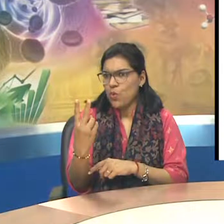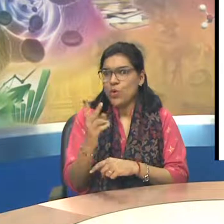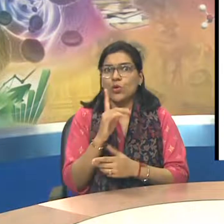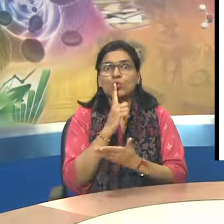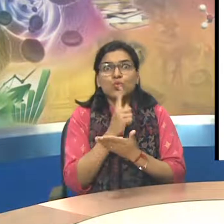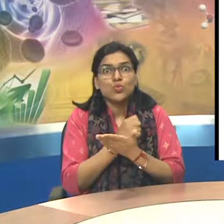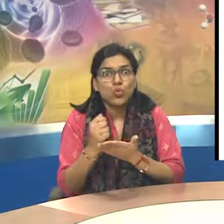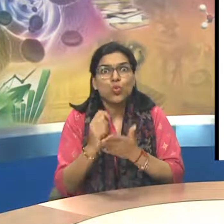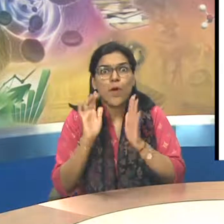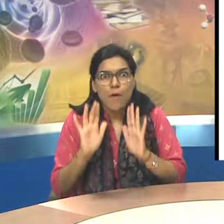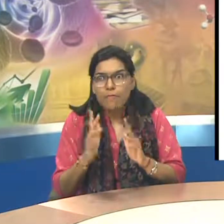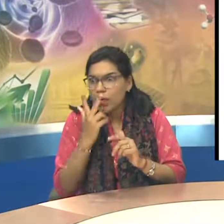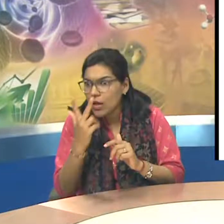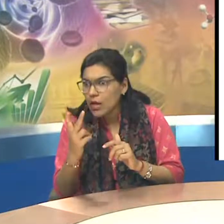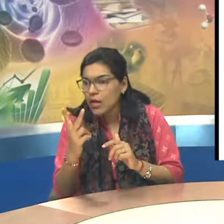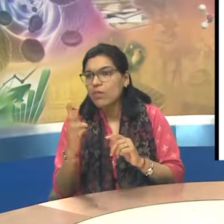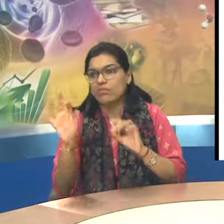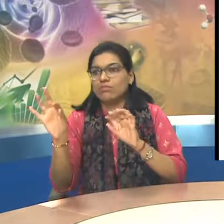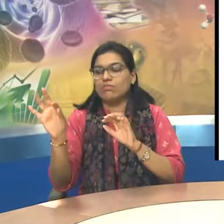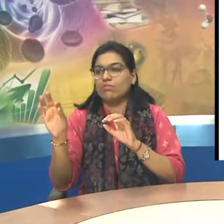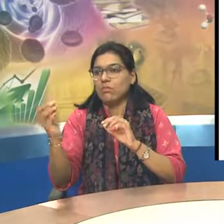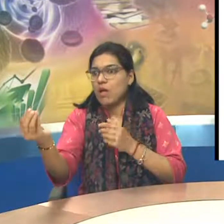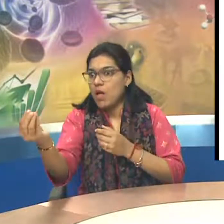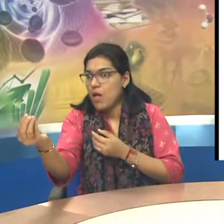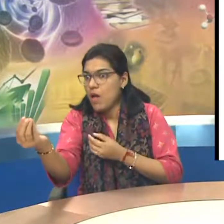through speech,